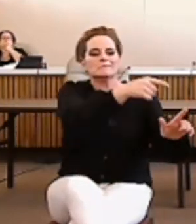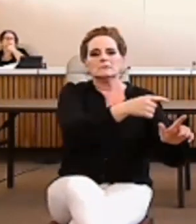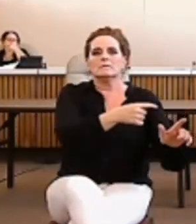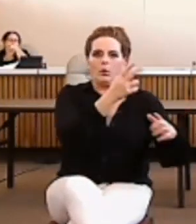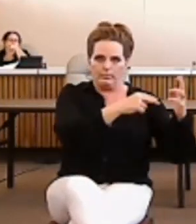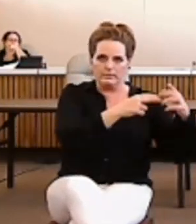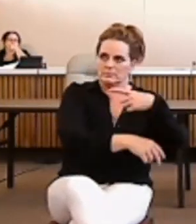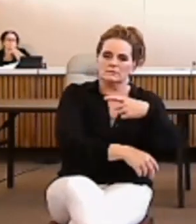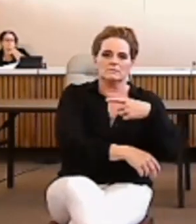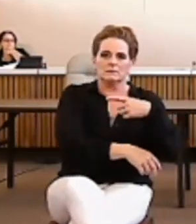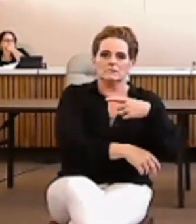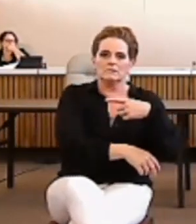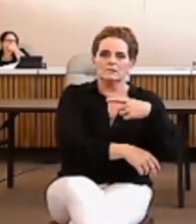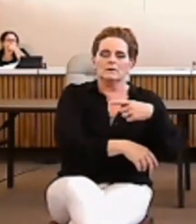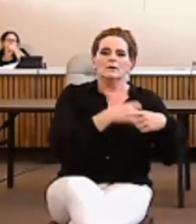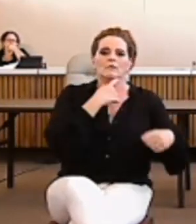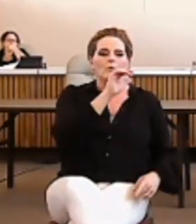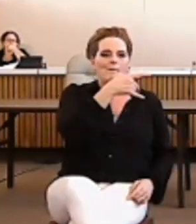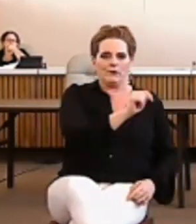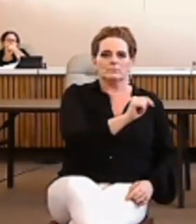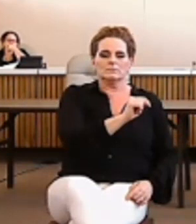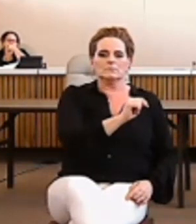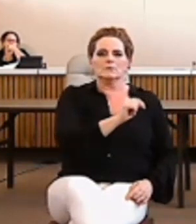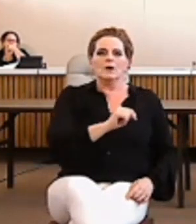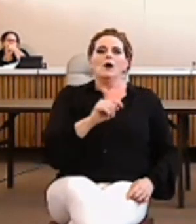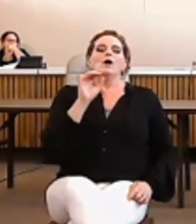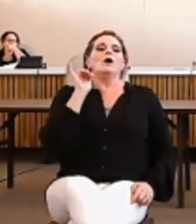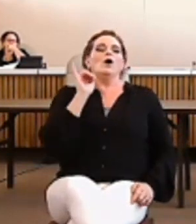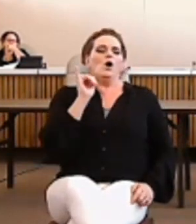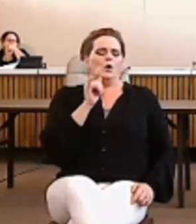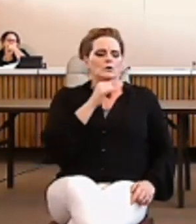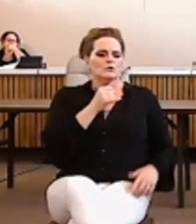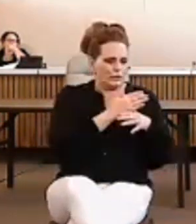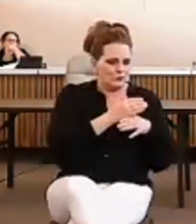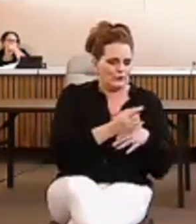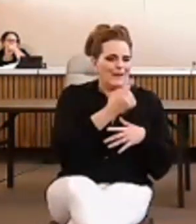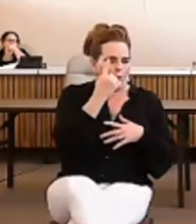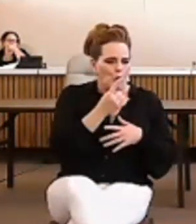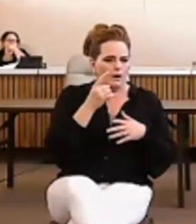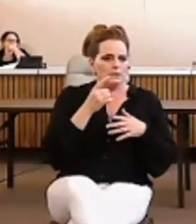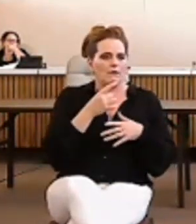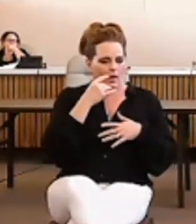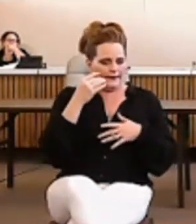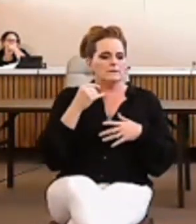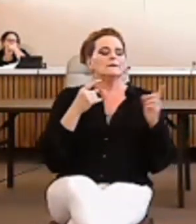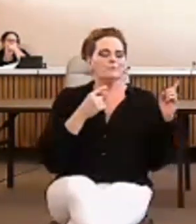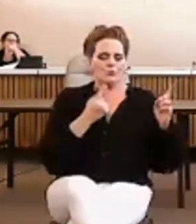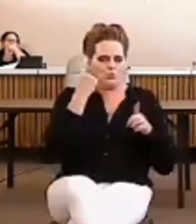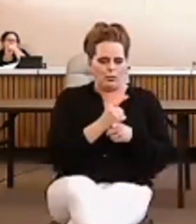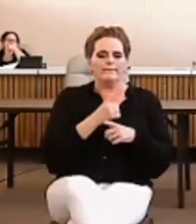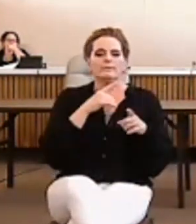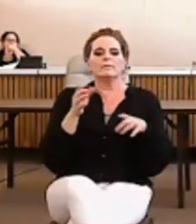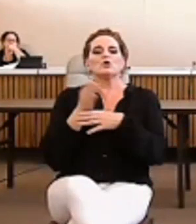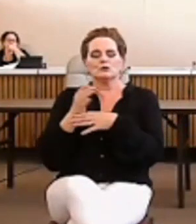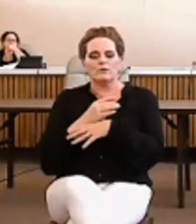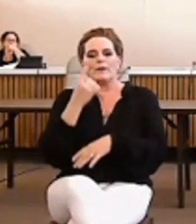apartment Apartments. complex. Does that Okay, make so sense? they're all going to share that one light. All gonna share that one entrance that is signalized,